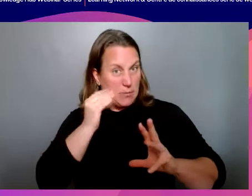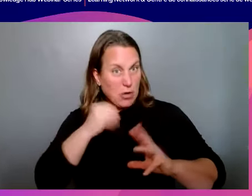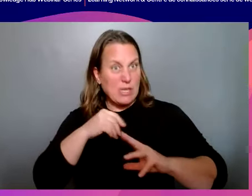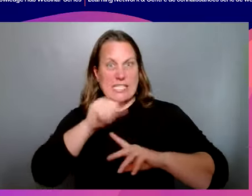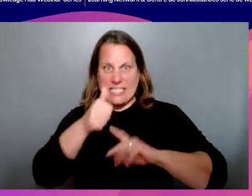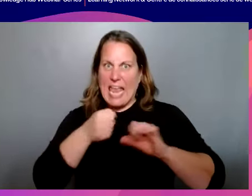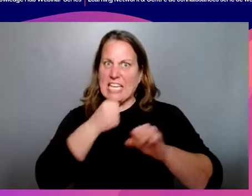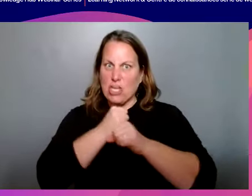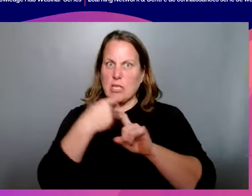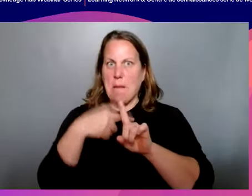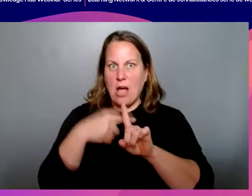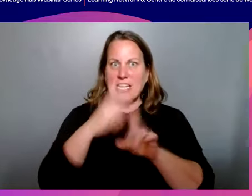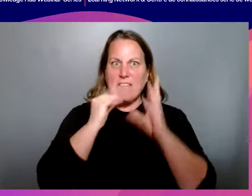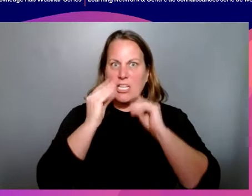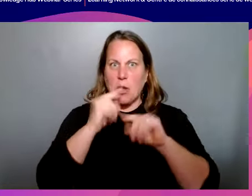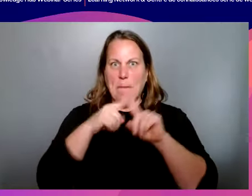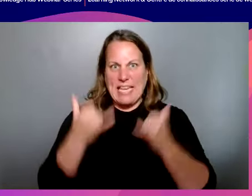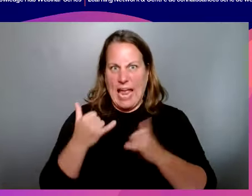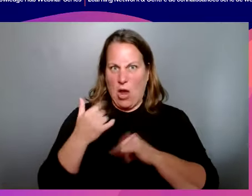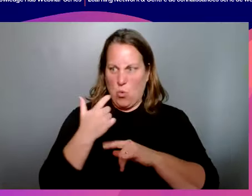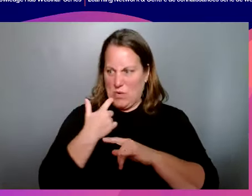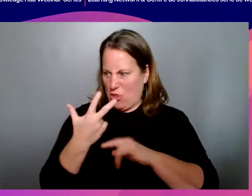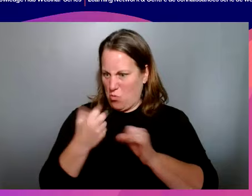have shifted. And